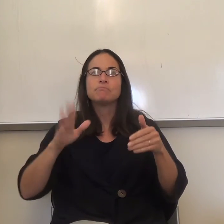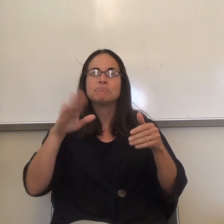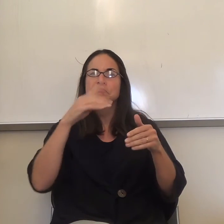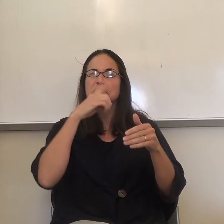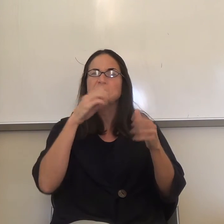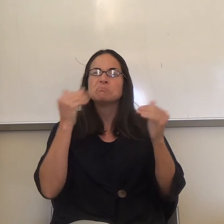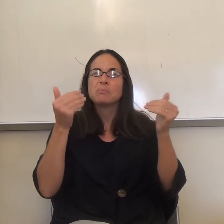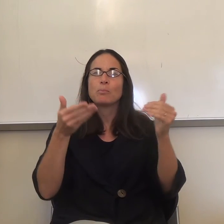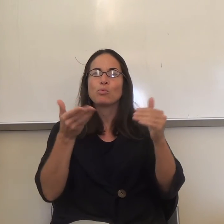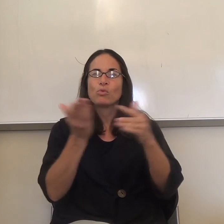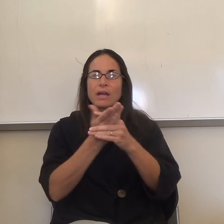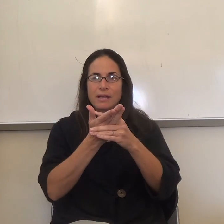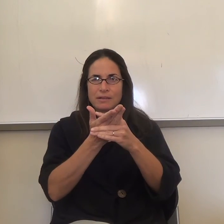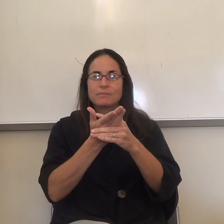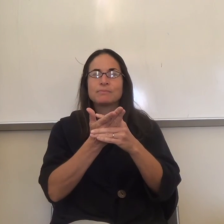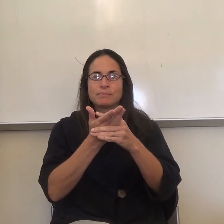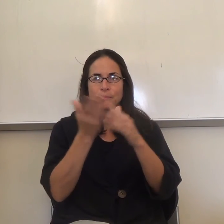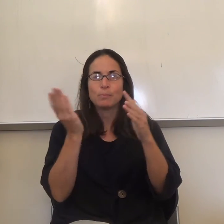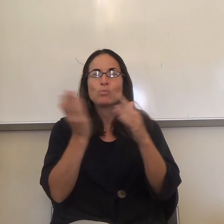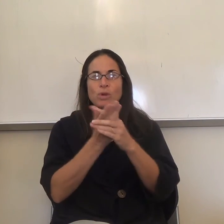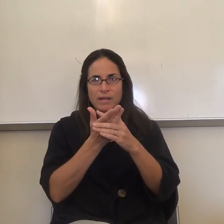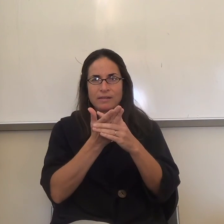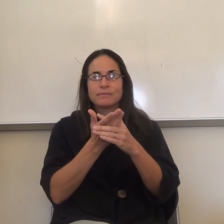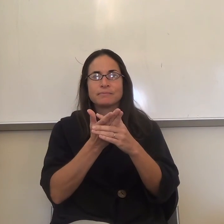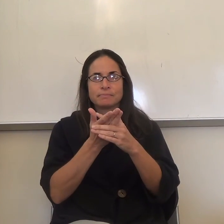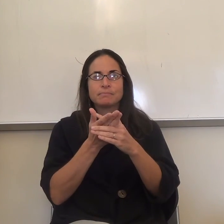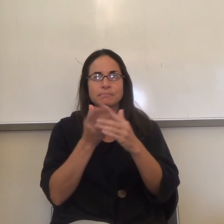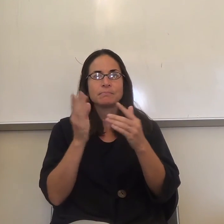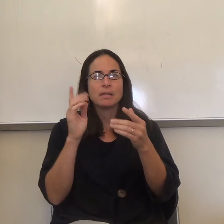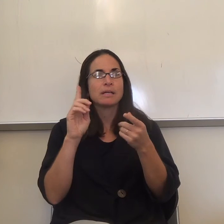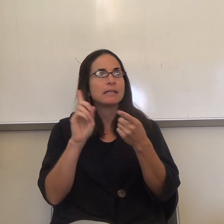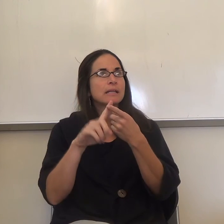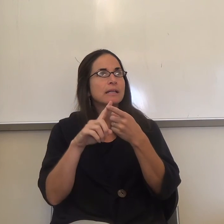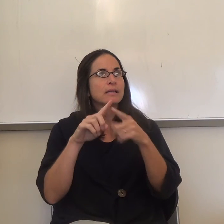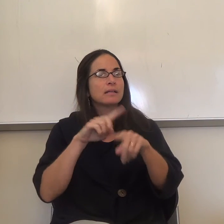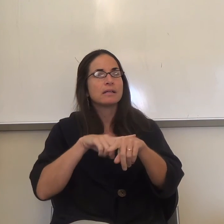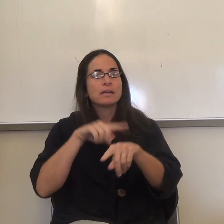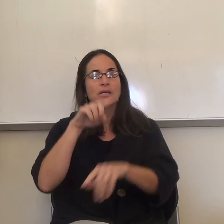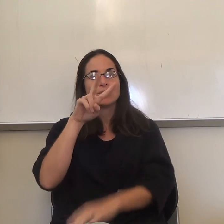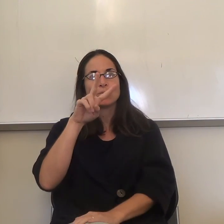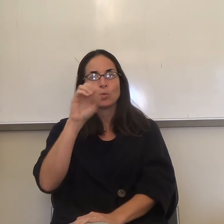right now. Let's go for a break until 2:04.